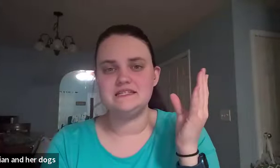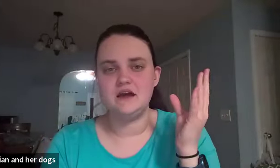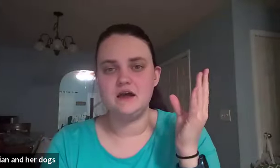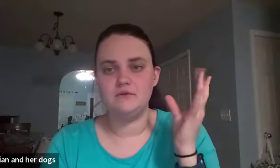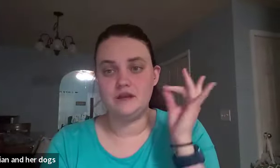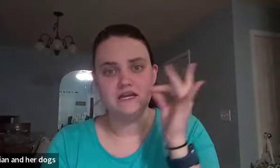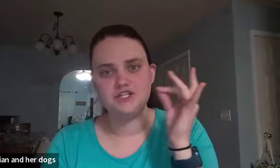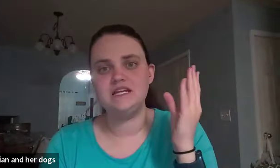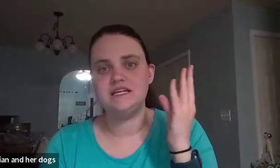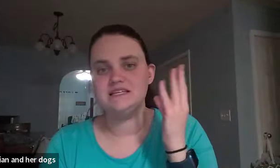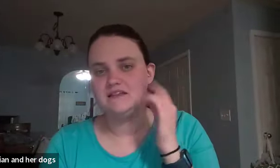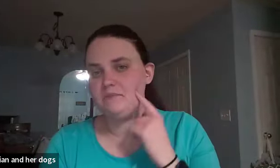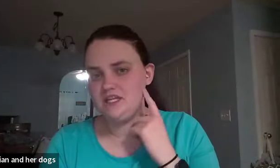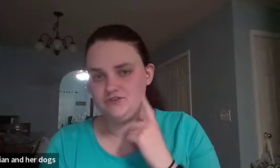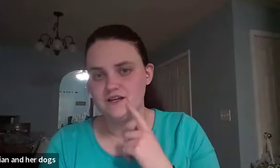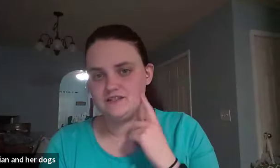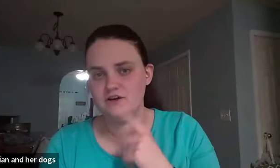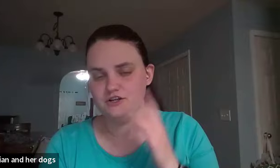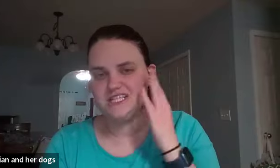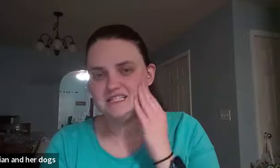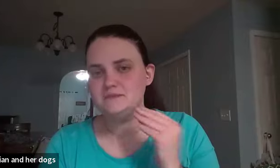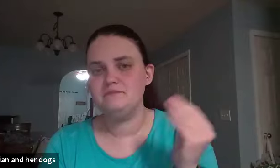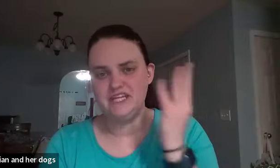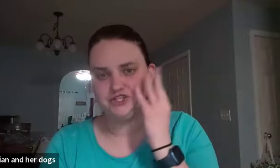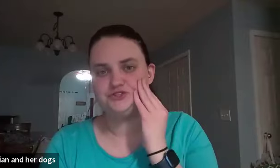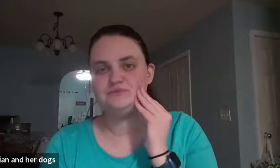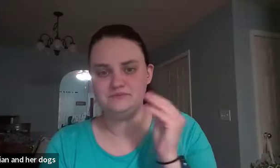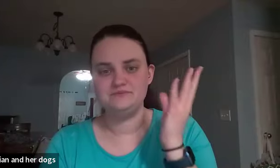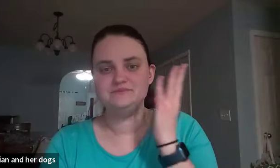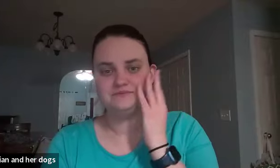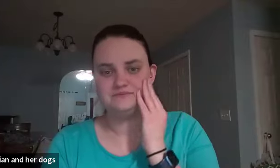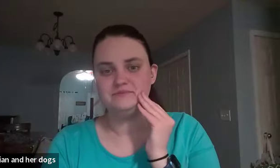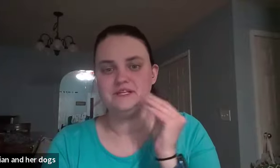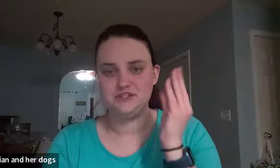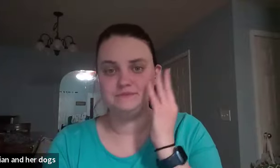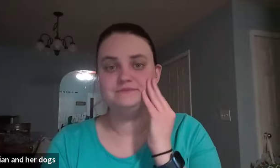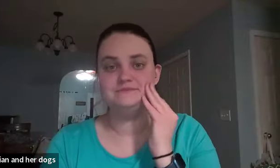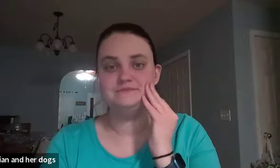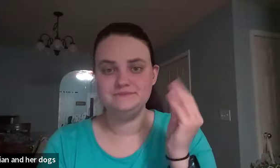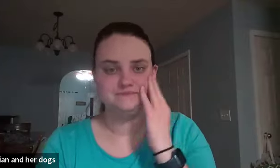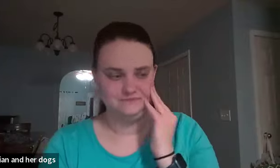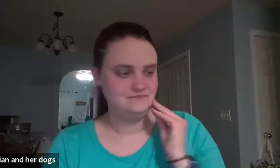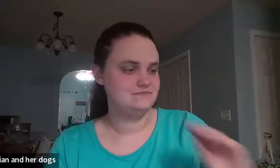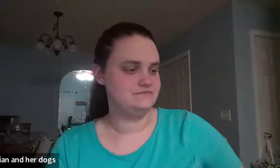is, or connection is like peach fuzz on our cheeks. Peach. Peach.